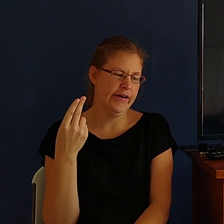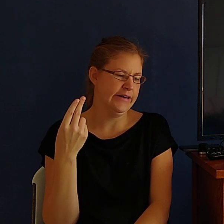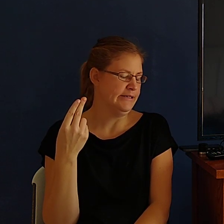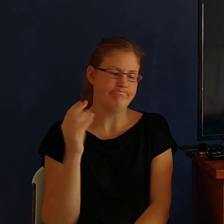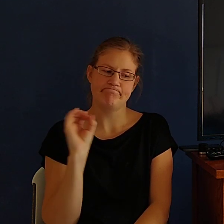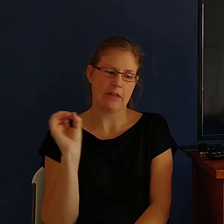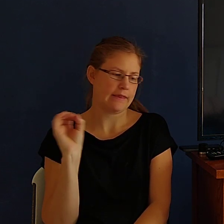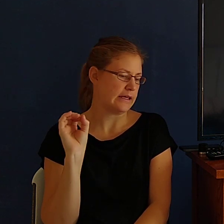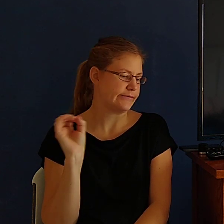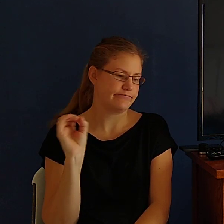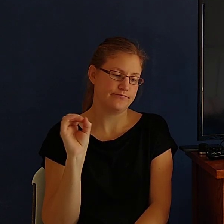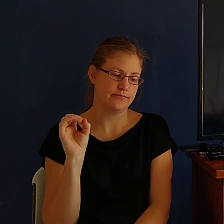nothing. J,